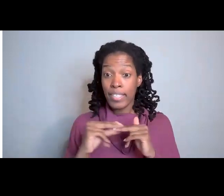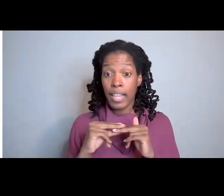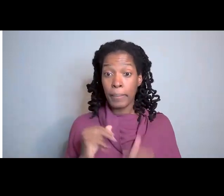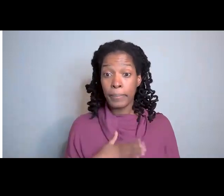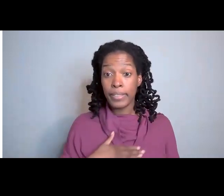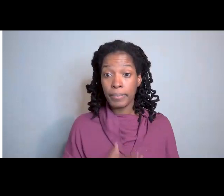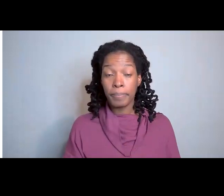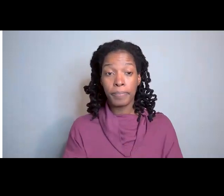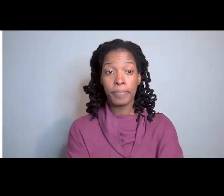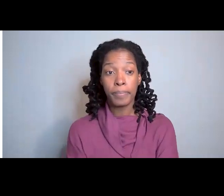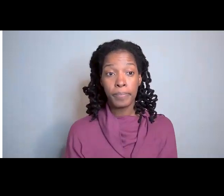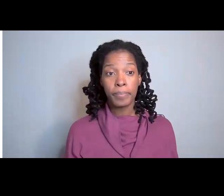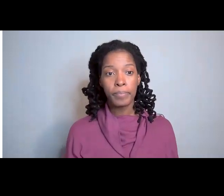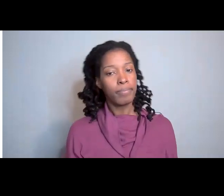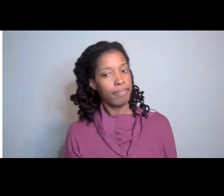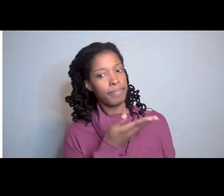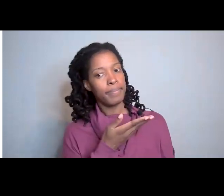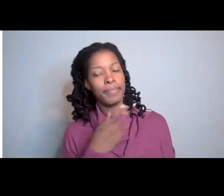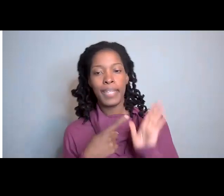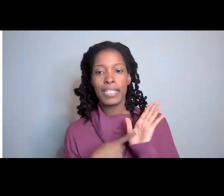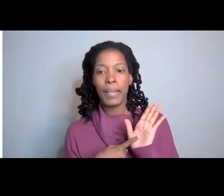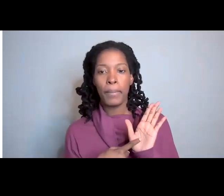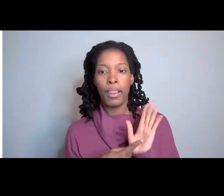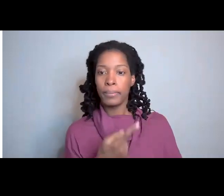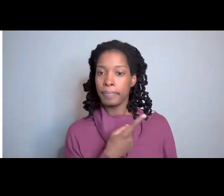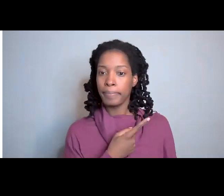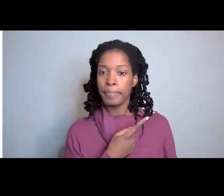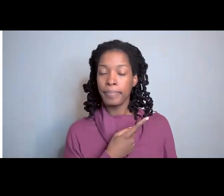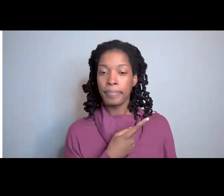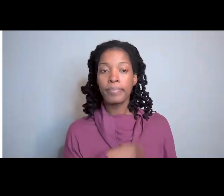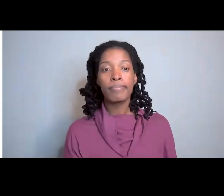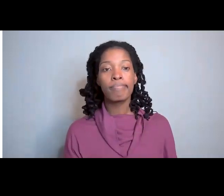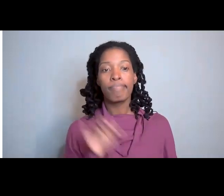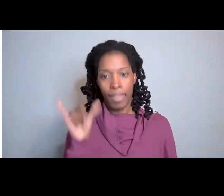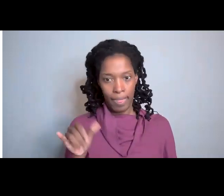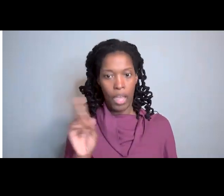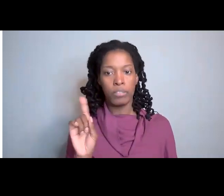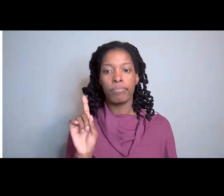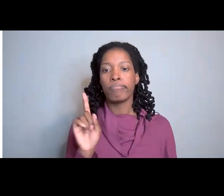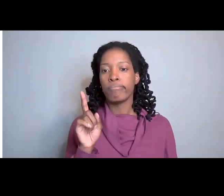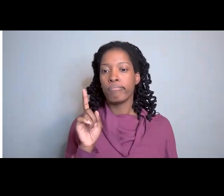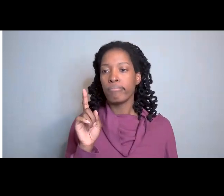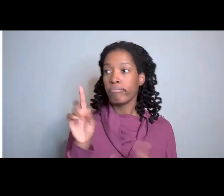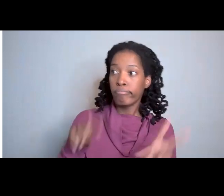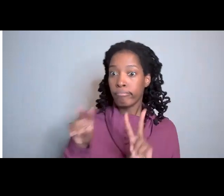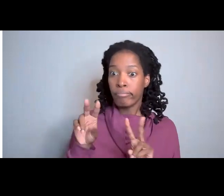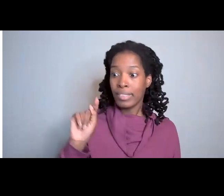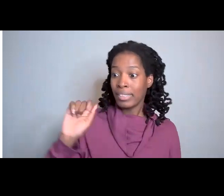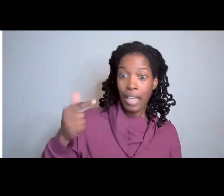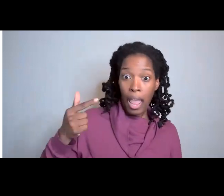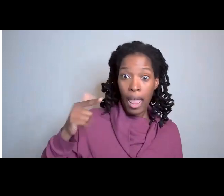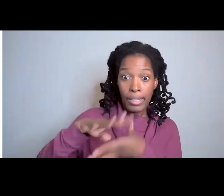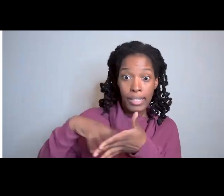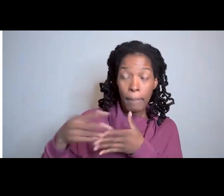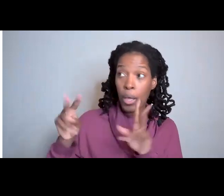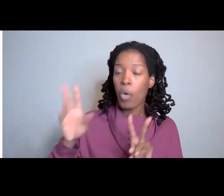So this is our example, and this is what you will find whenever you are tagging your tables.